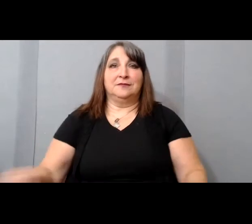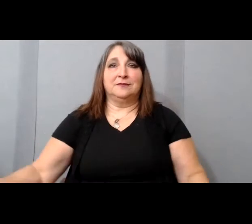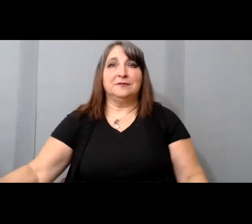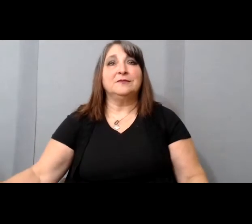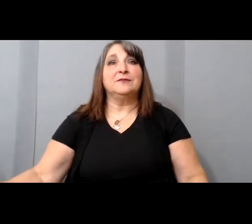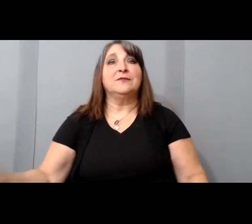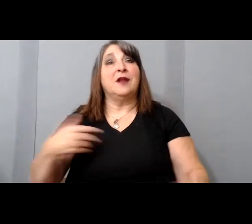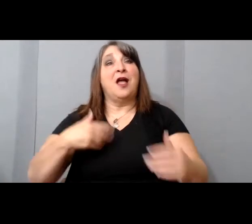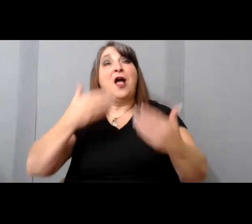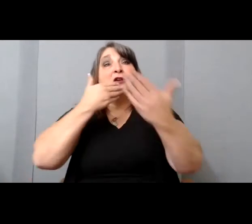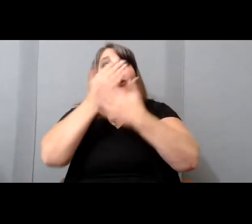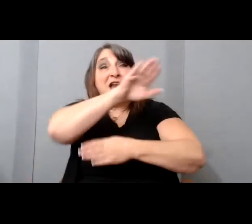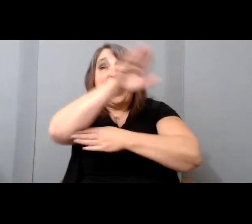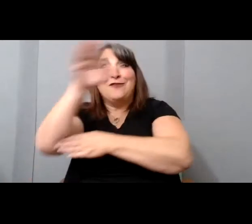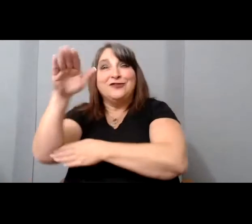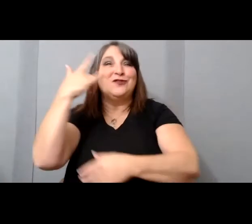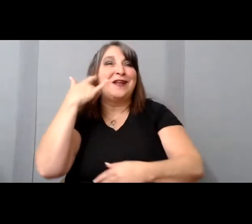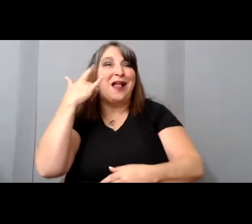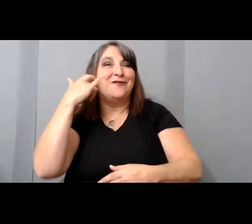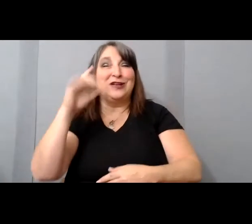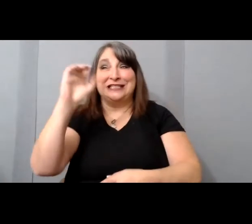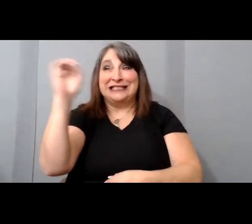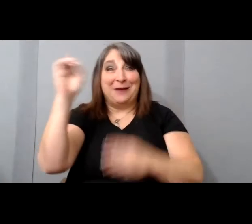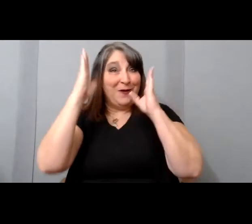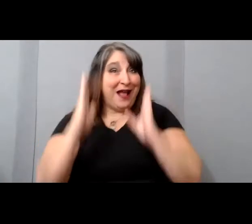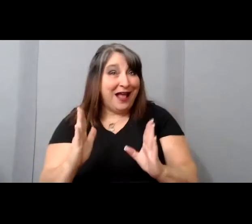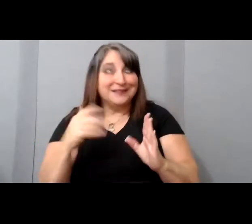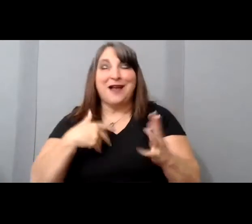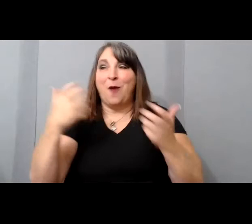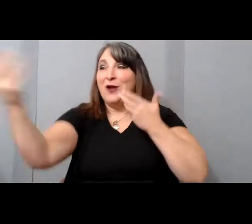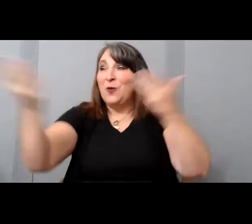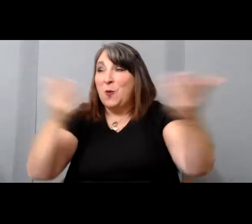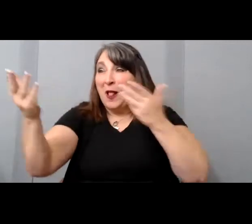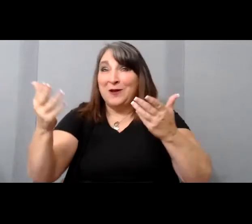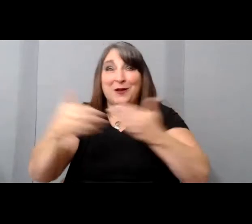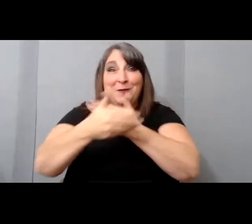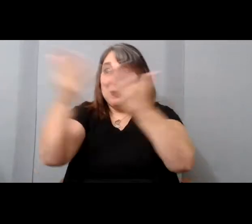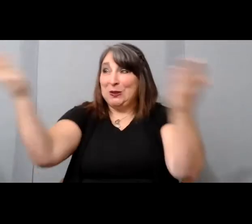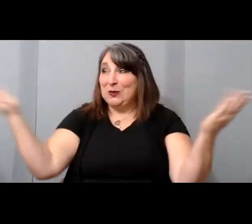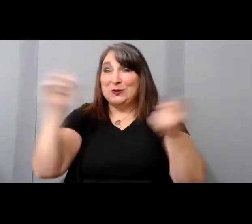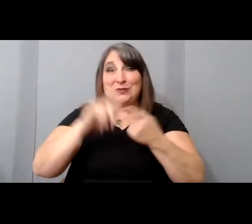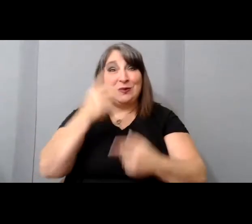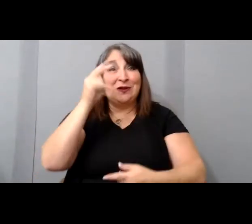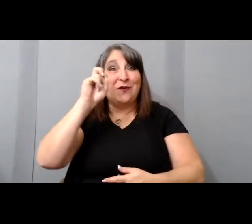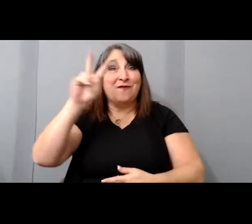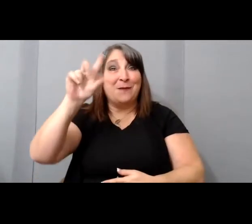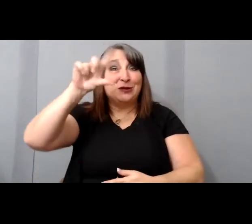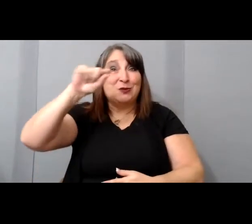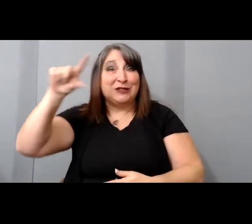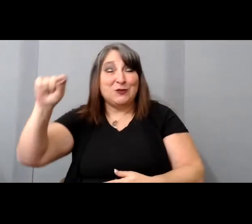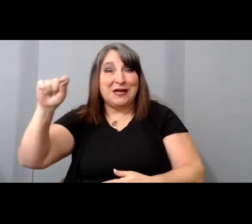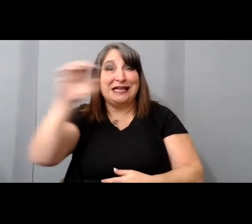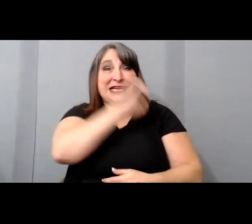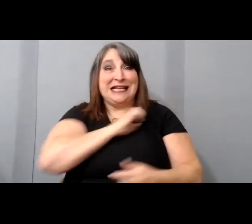All right, good afternoon, California Democrats. I want to welcome you to the November 2020 Executive